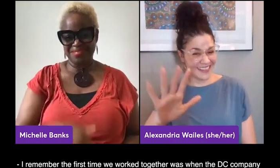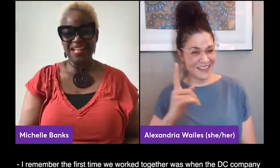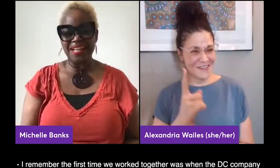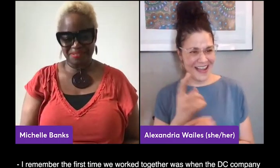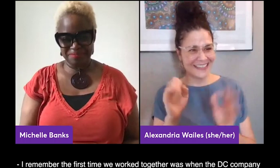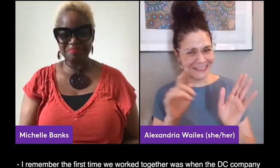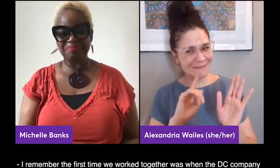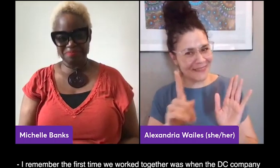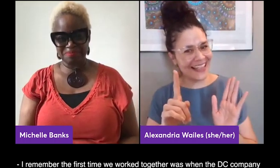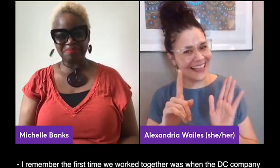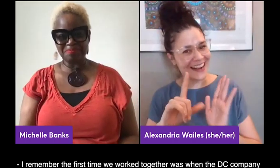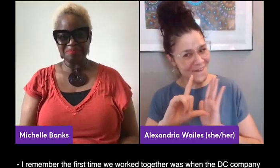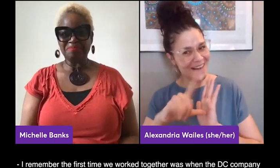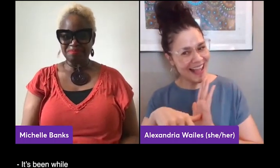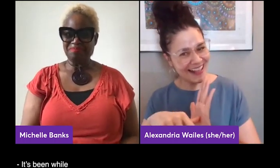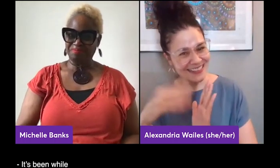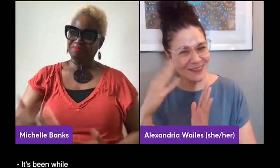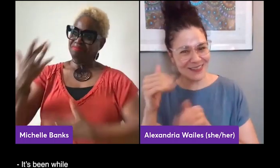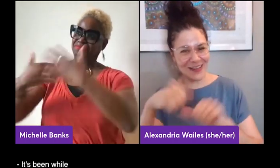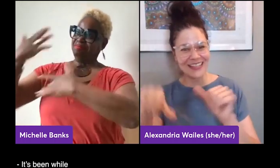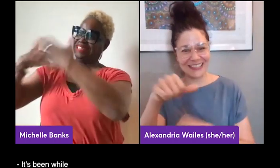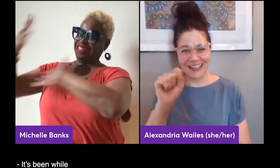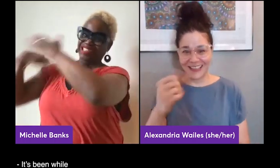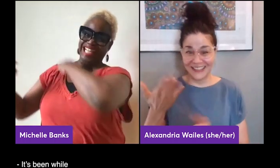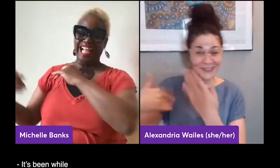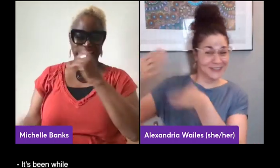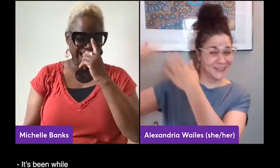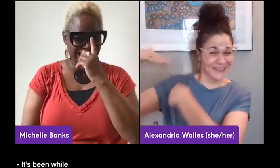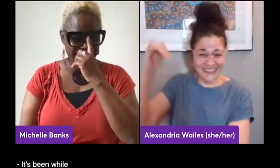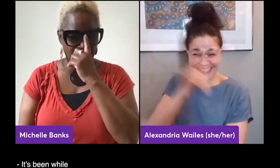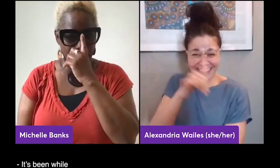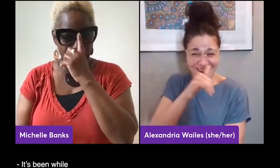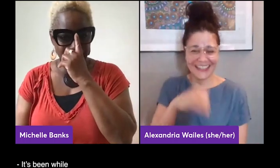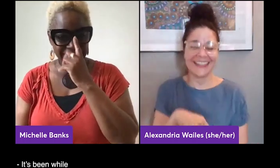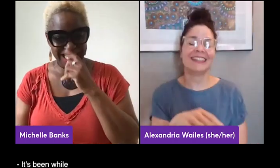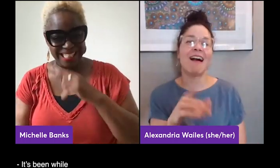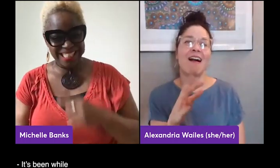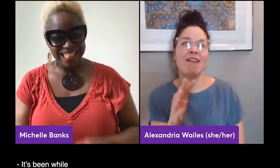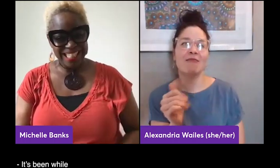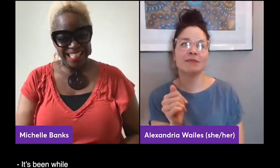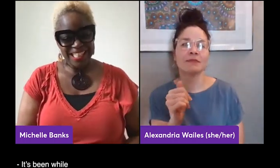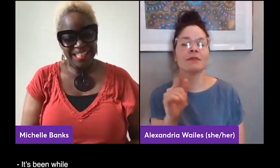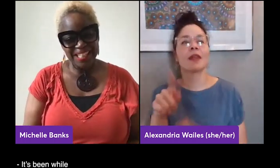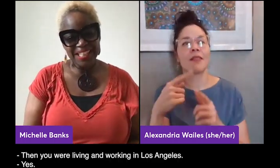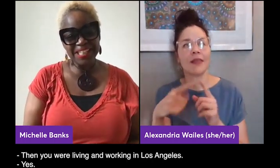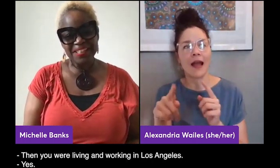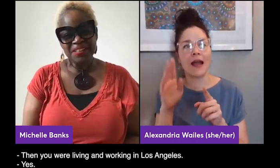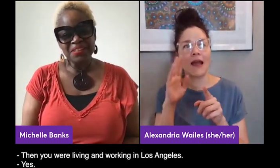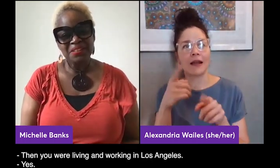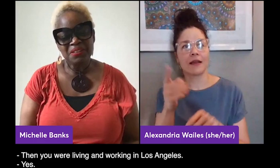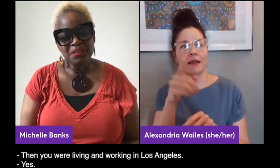right around then. It's been a while. Yes, we go way back. Oh my gosh, yes, way back.